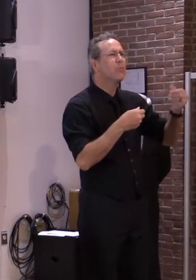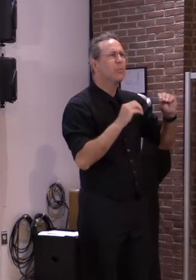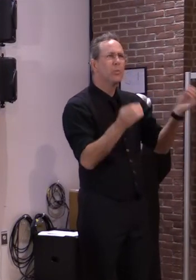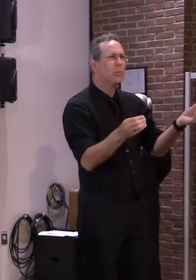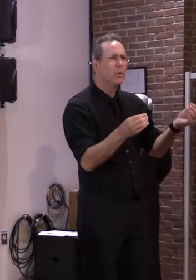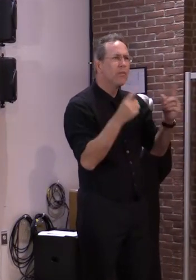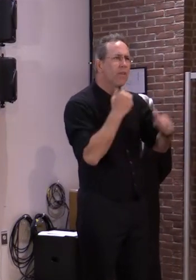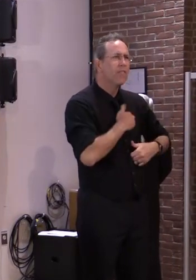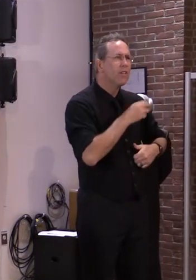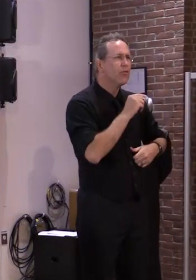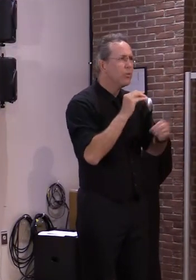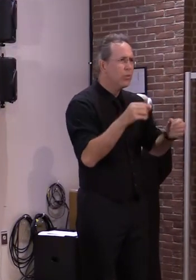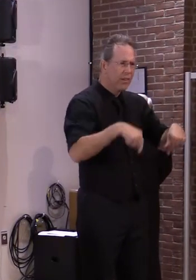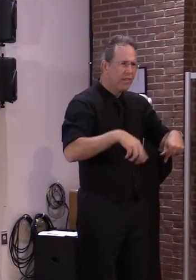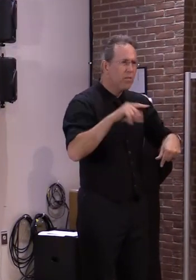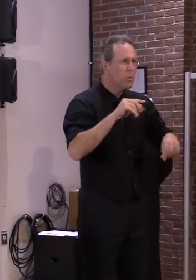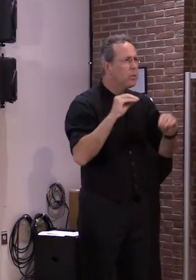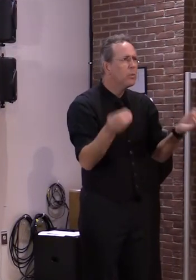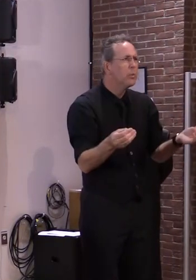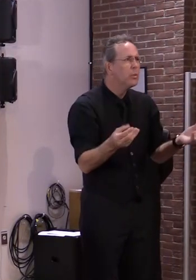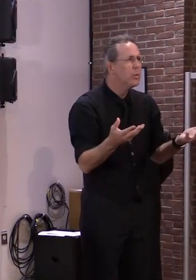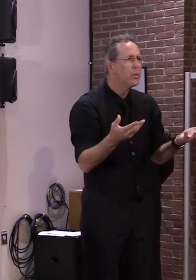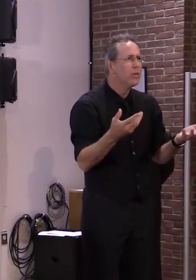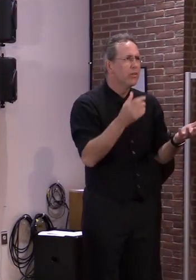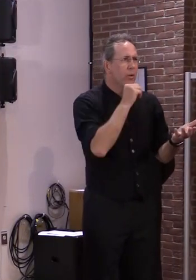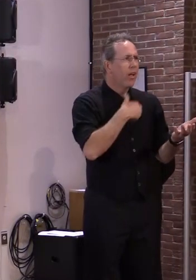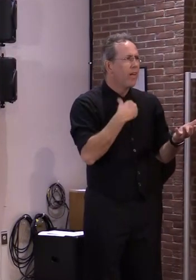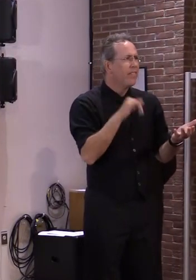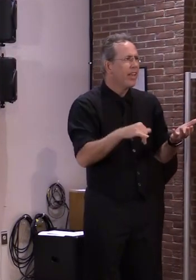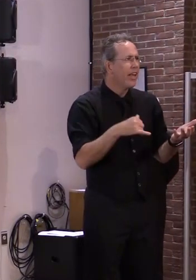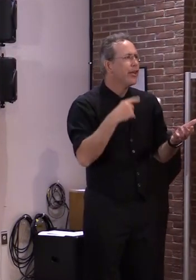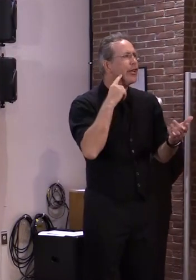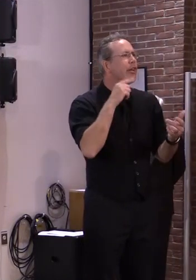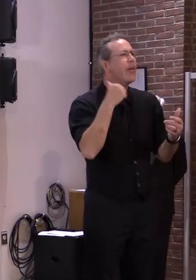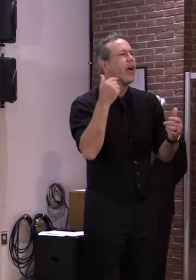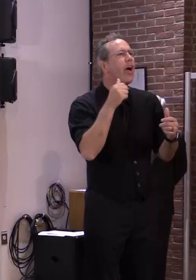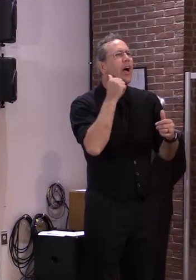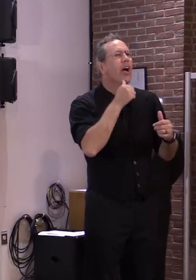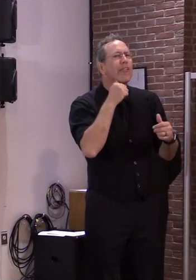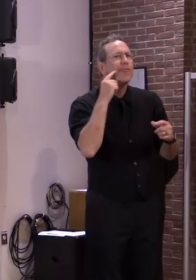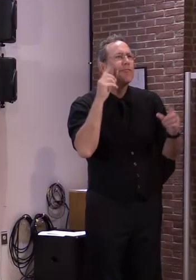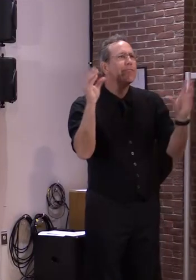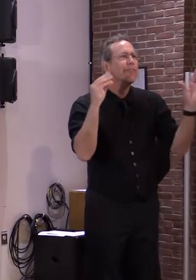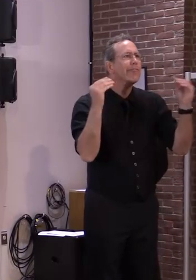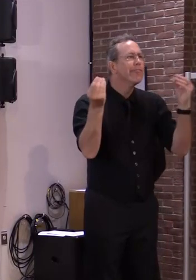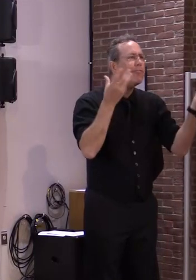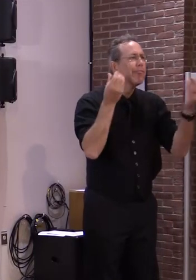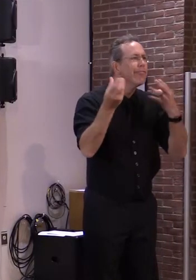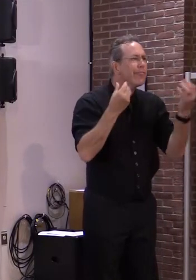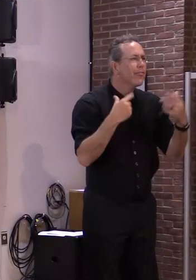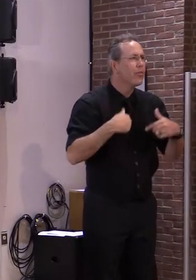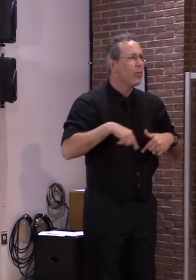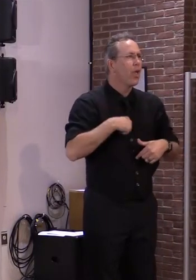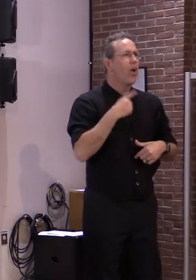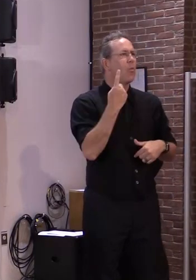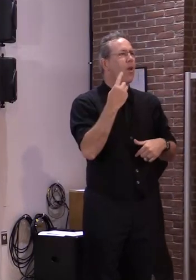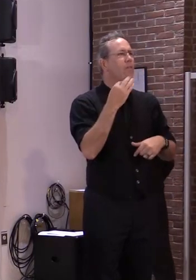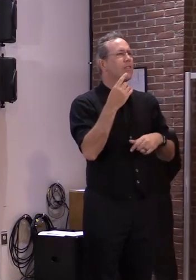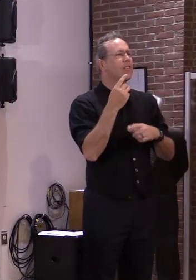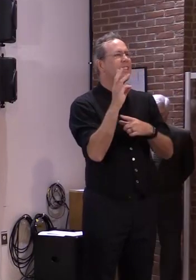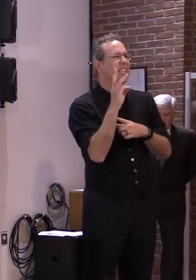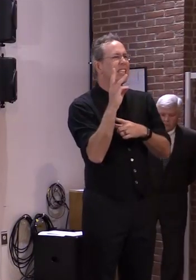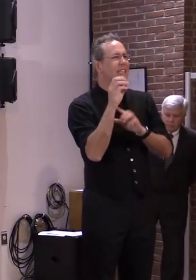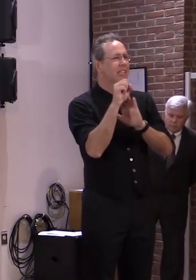retirees every single day about, you know, we're one of six states that still taxes their